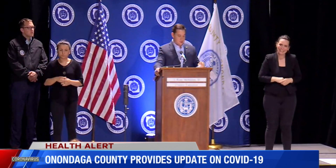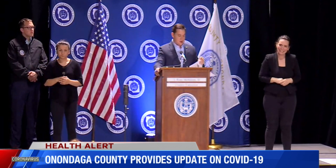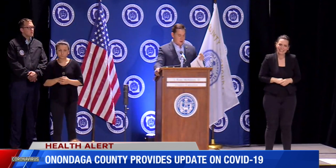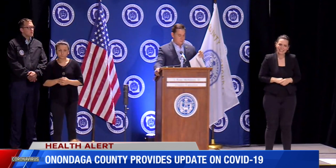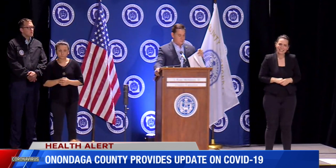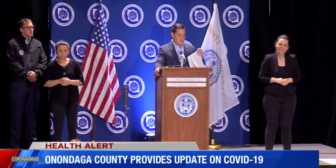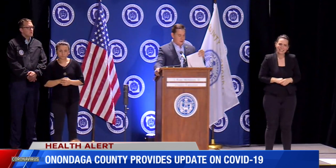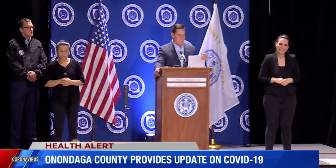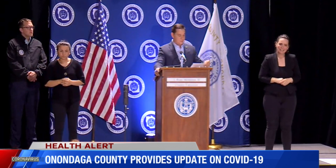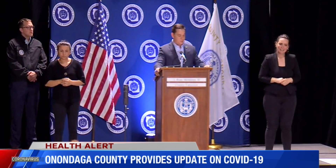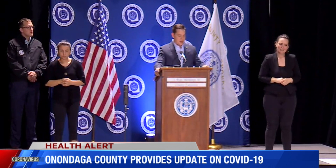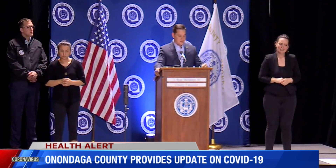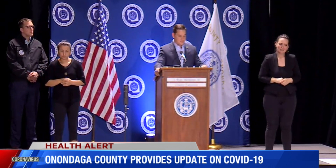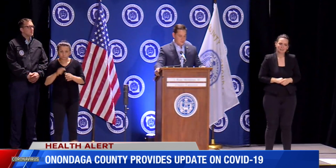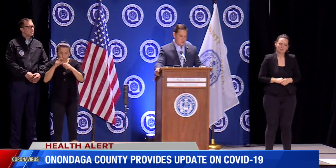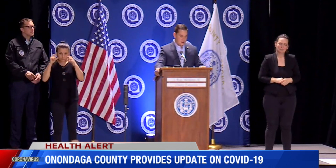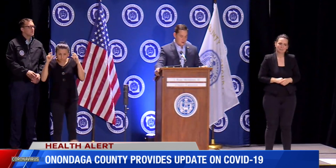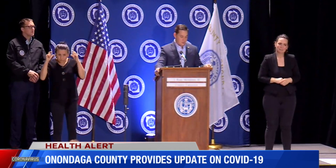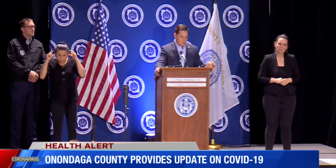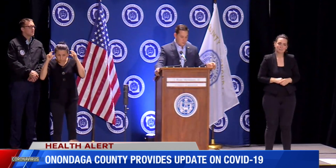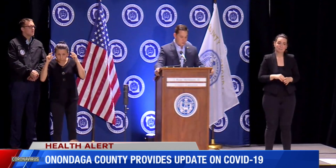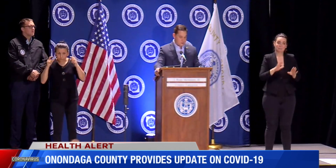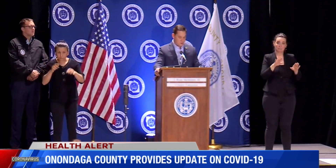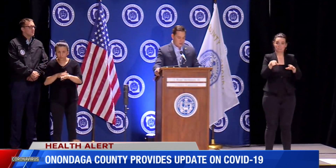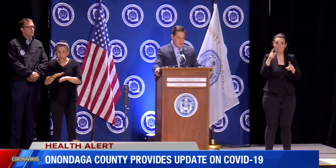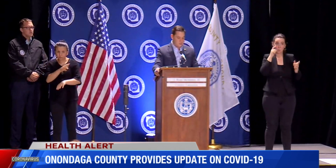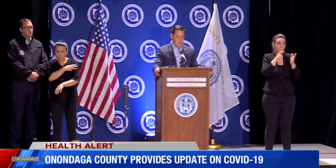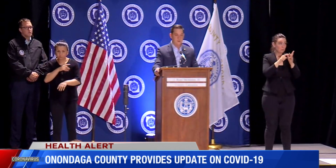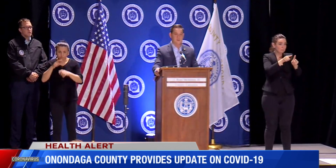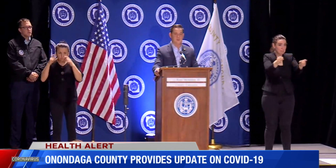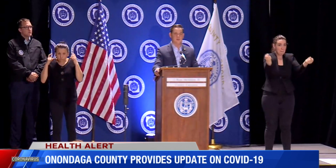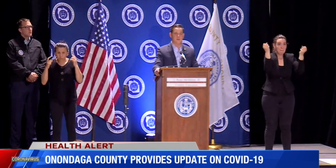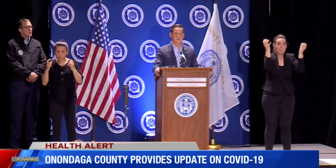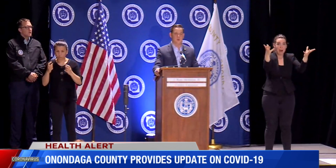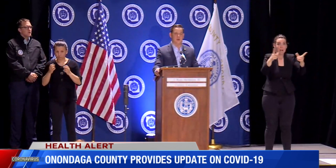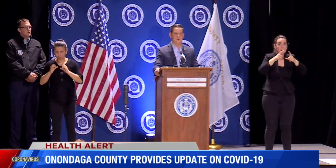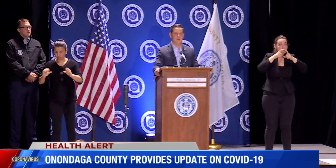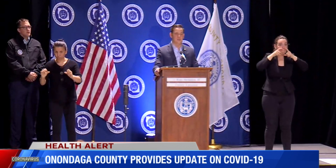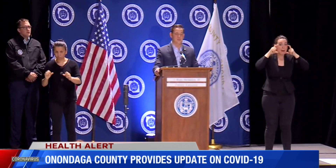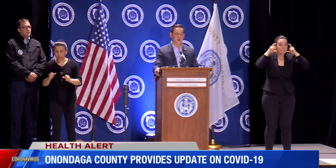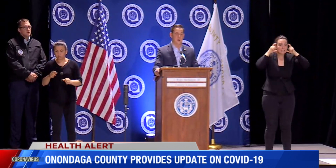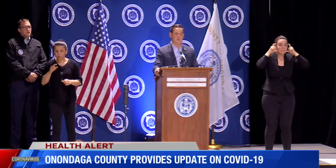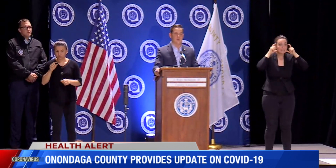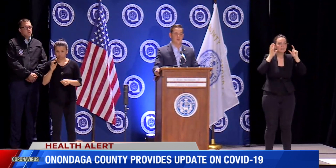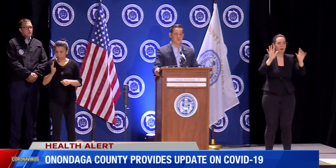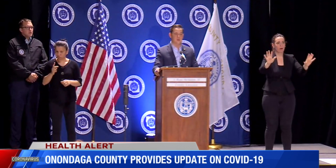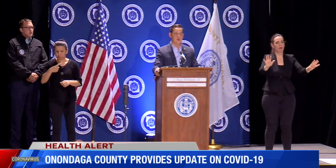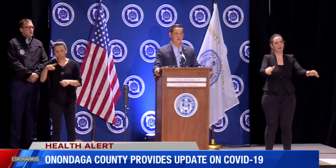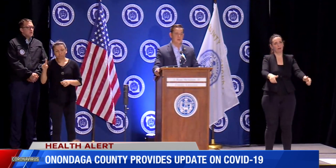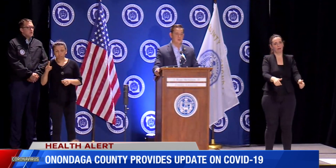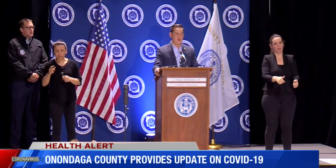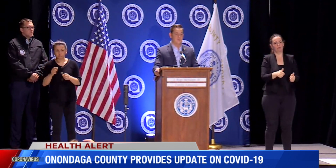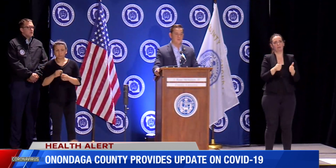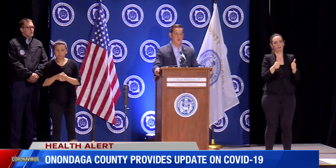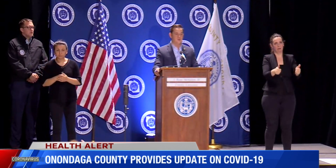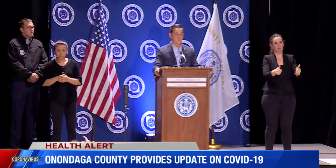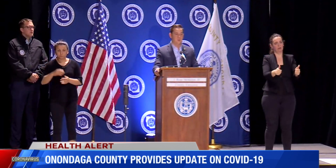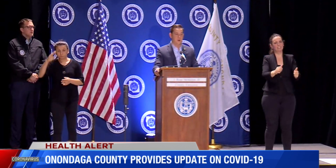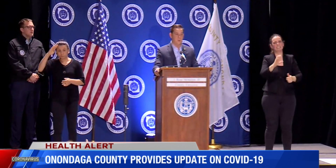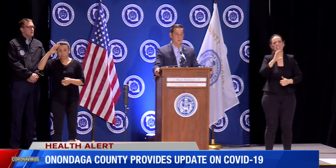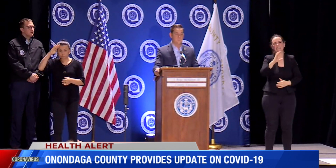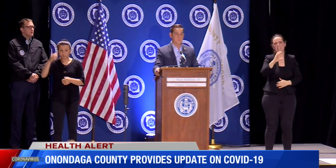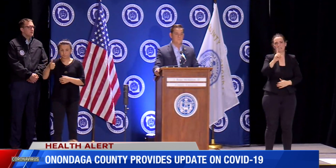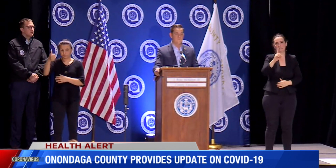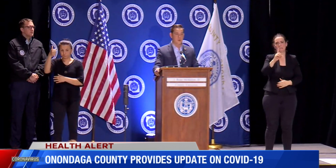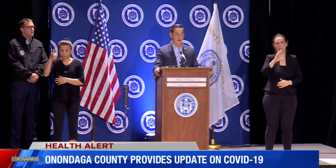Masks. Seen a lot of people in masks out in the community. This is good. This is a CDC recommendation. It's our recommendation that you cover your face when you're